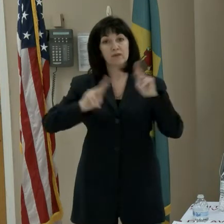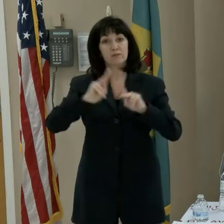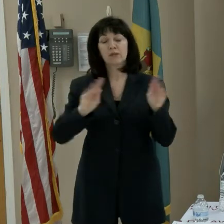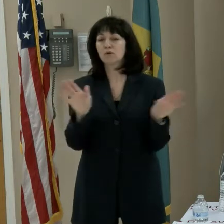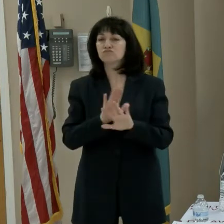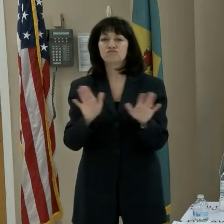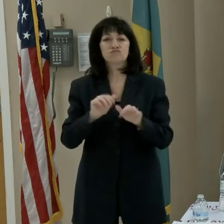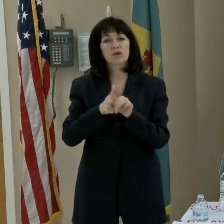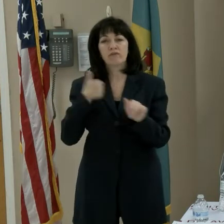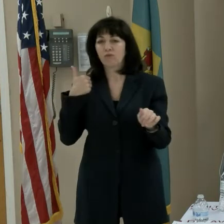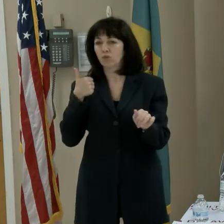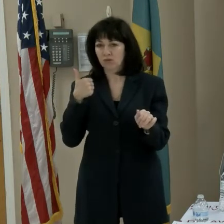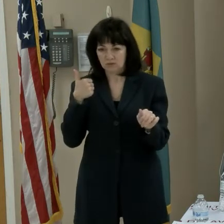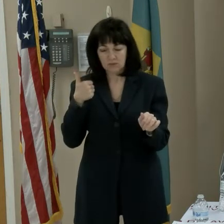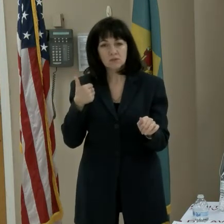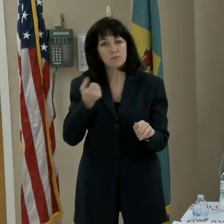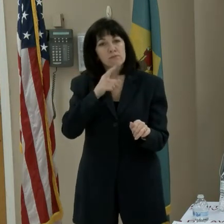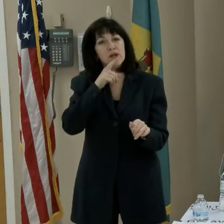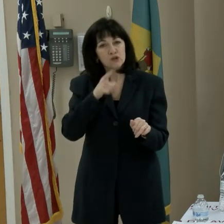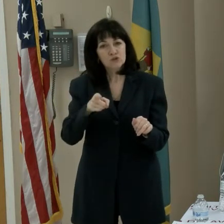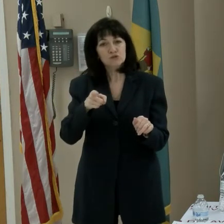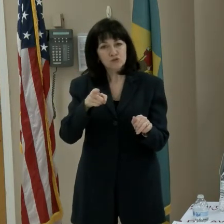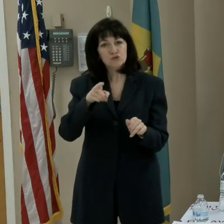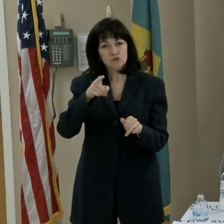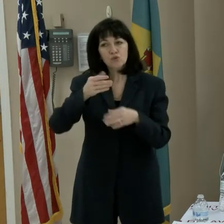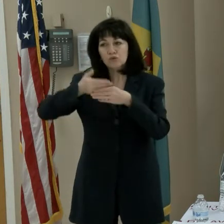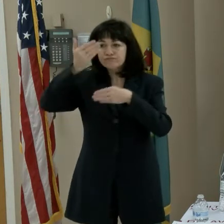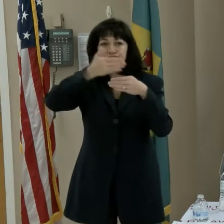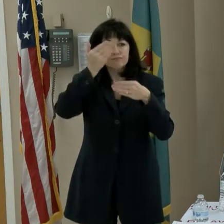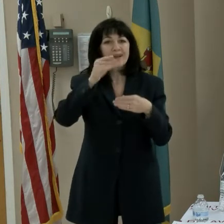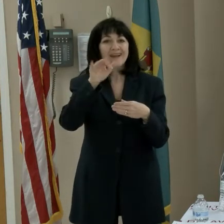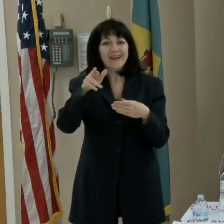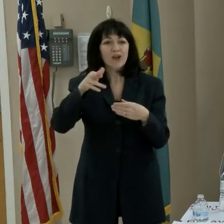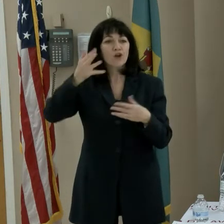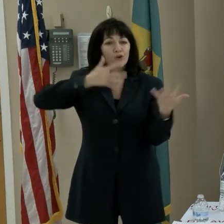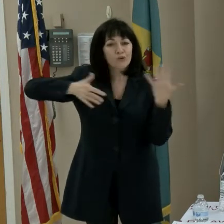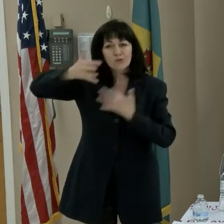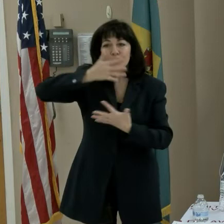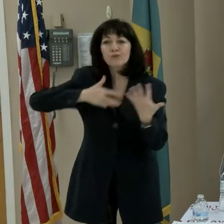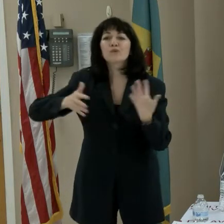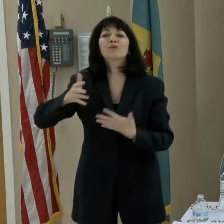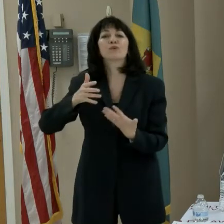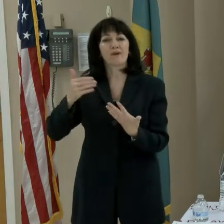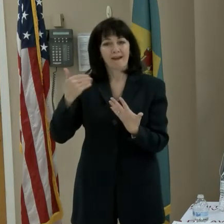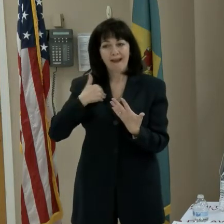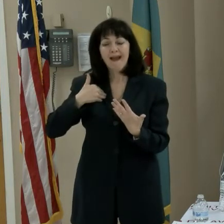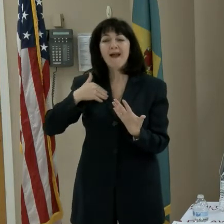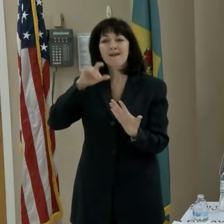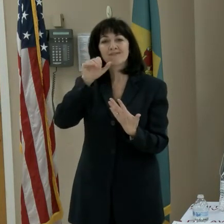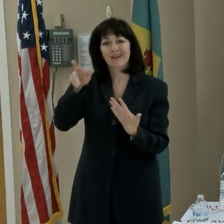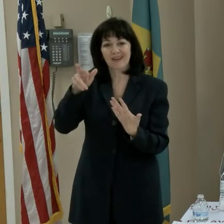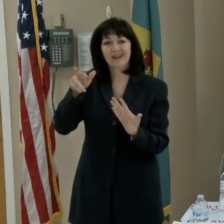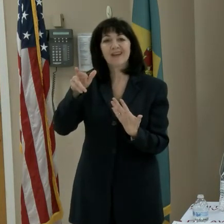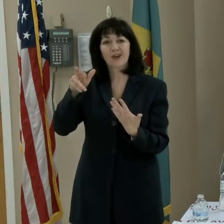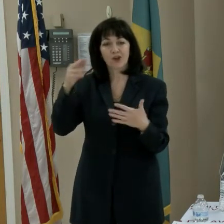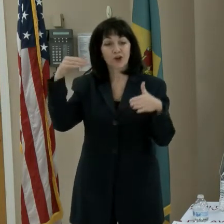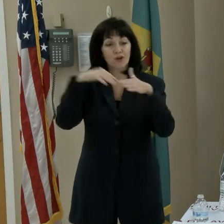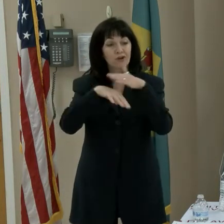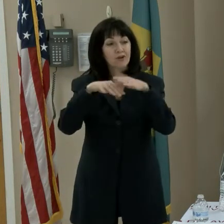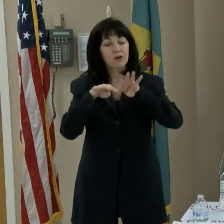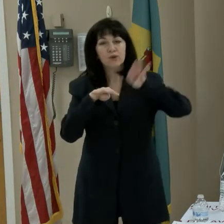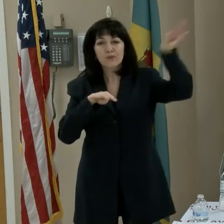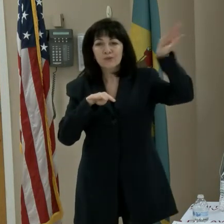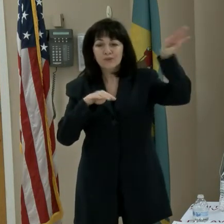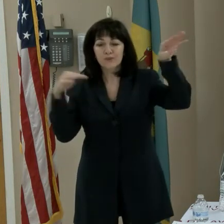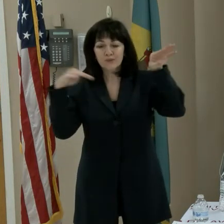Make sure that there's good air circulation around and that you are able to maintain some distance. So if you really aren't